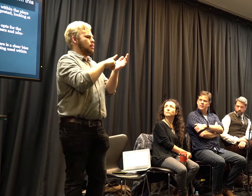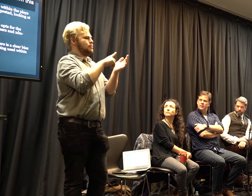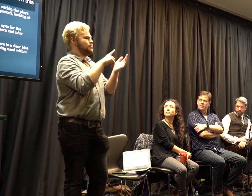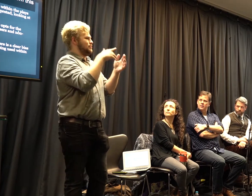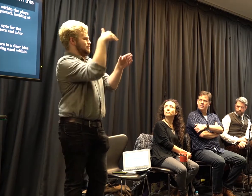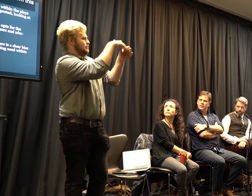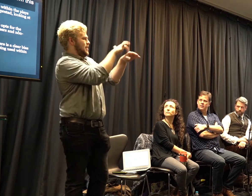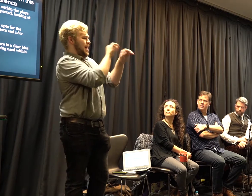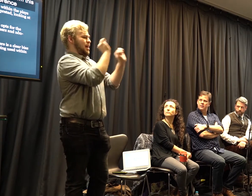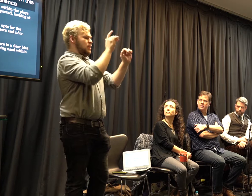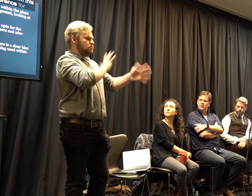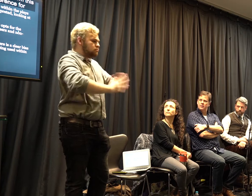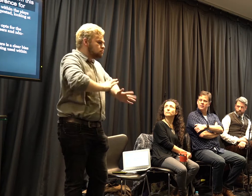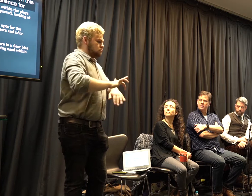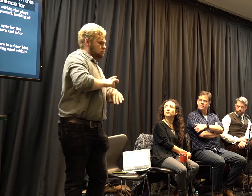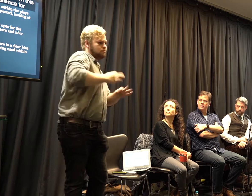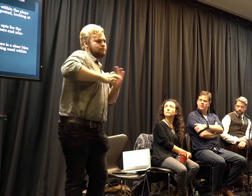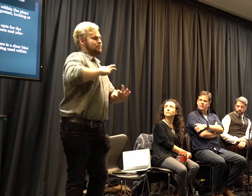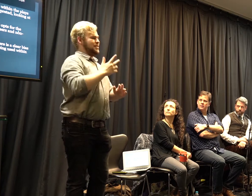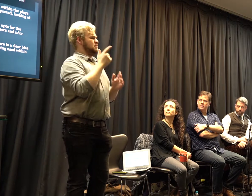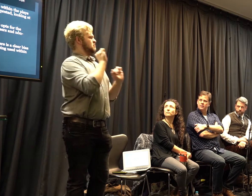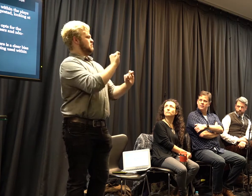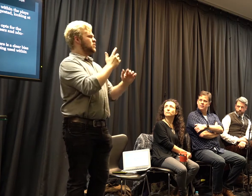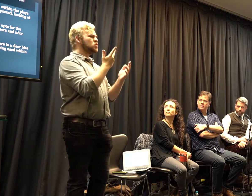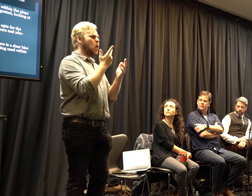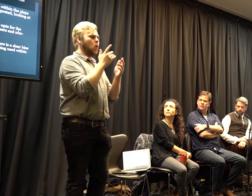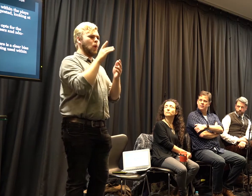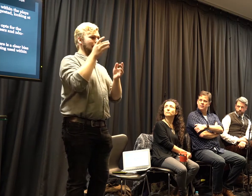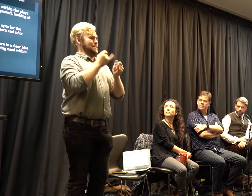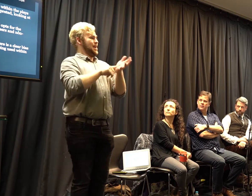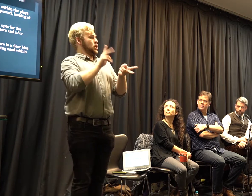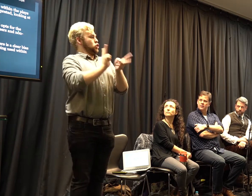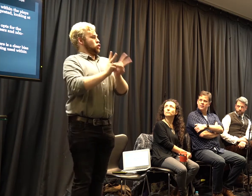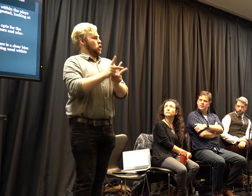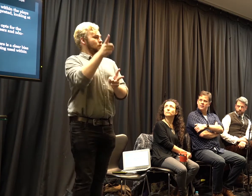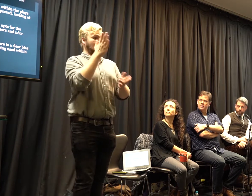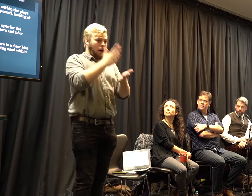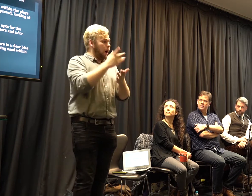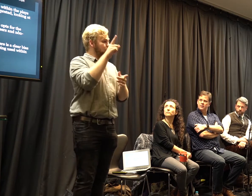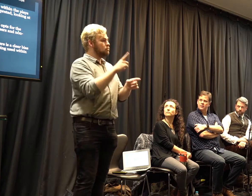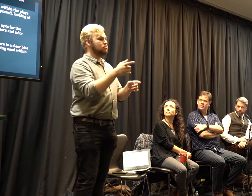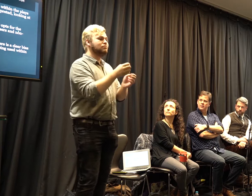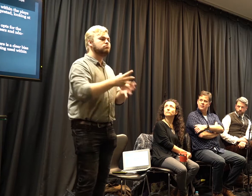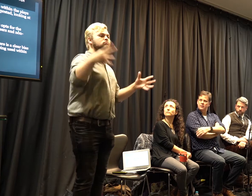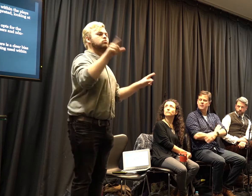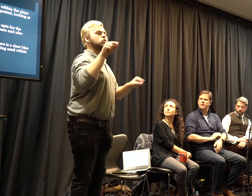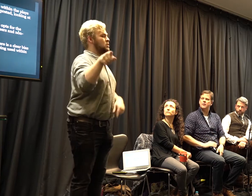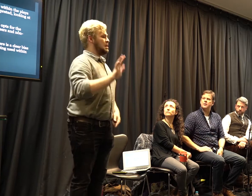preference for captioned performances or BSL integrated performances.